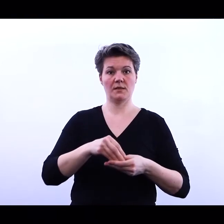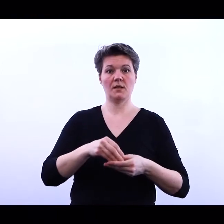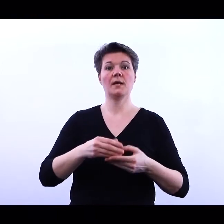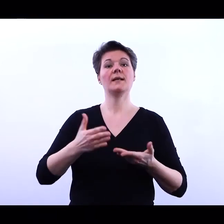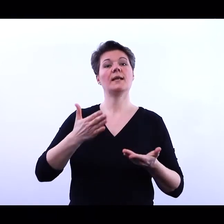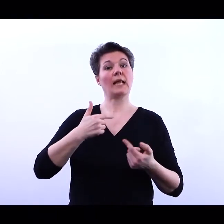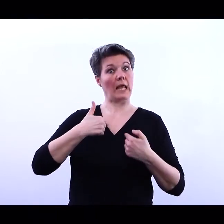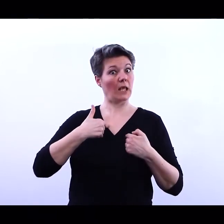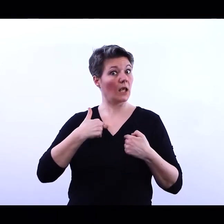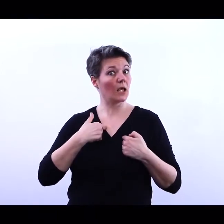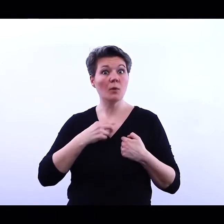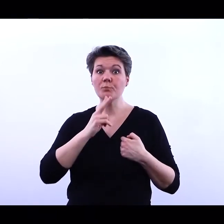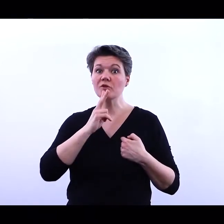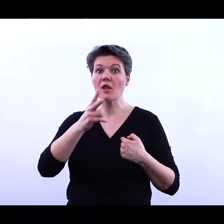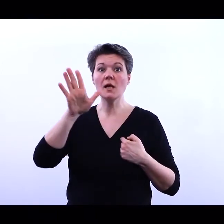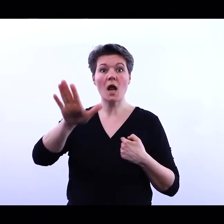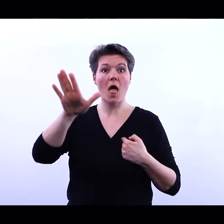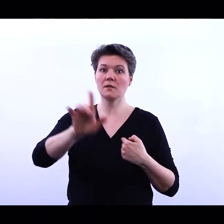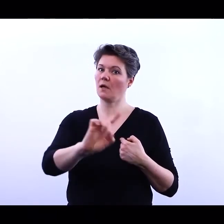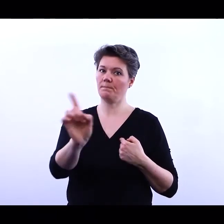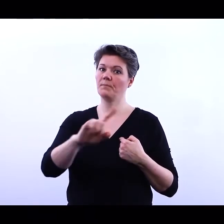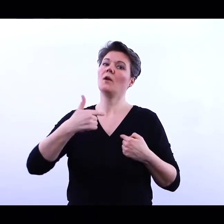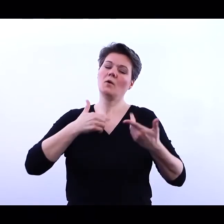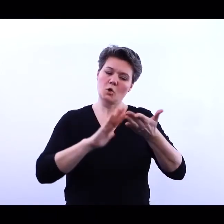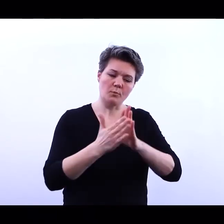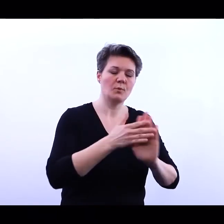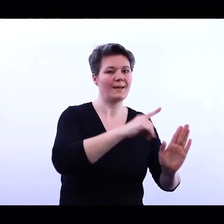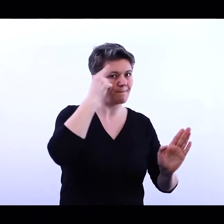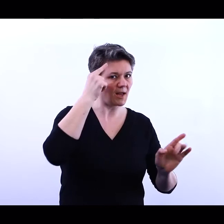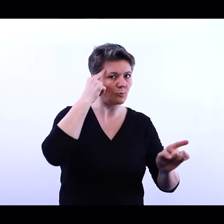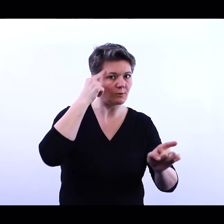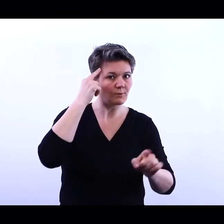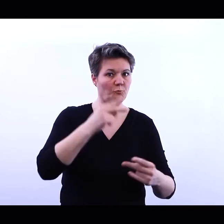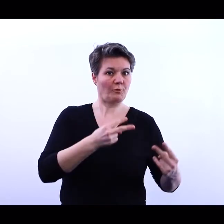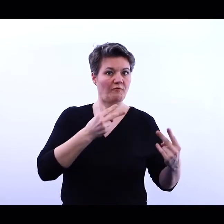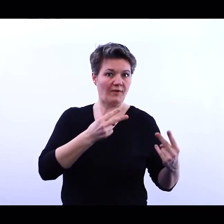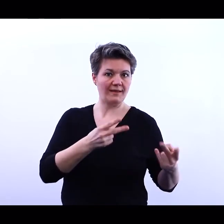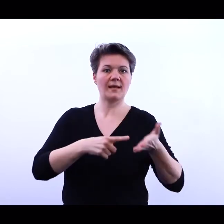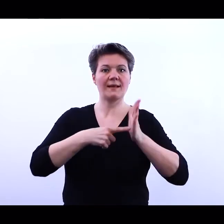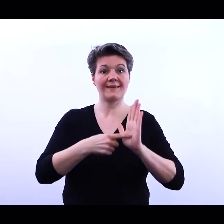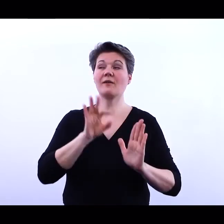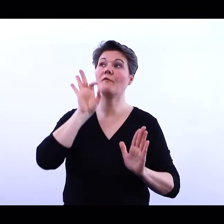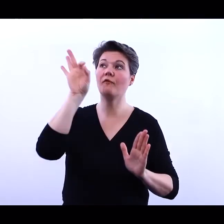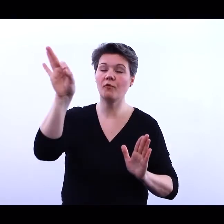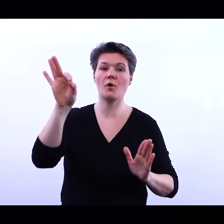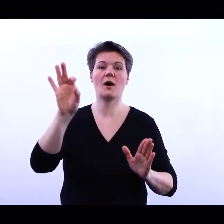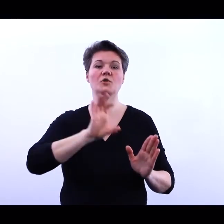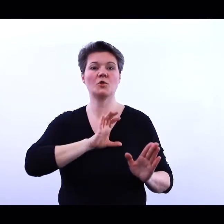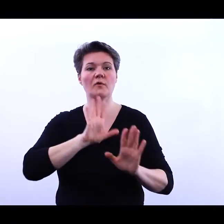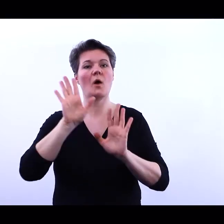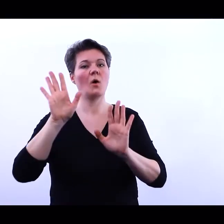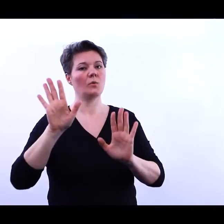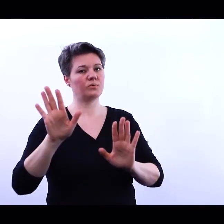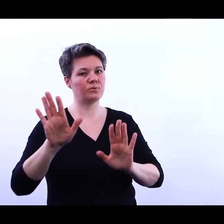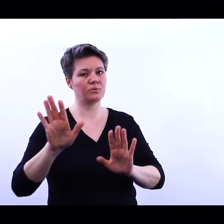to slow down, you're advocating for the community. And it's also creating that a little bit more